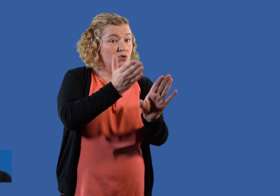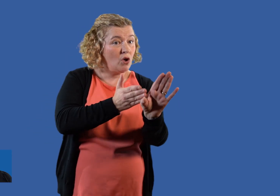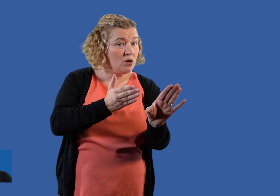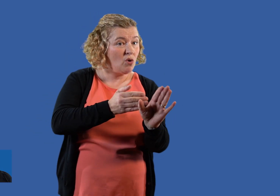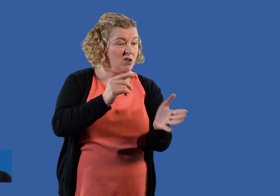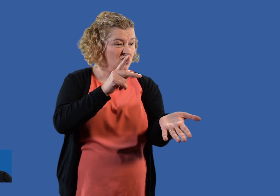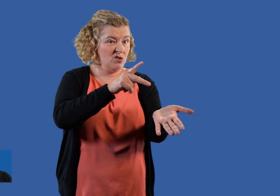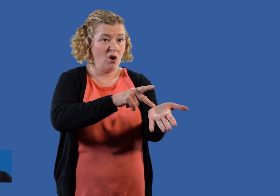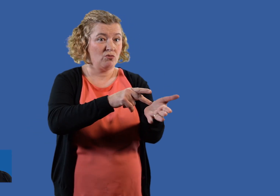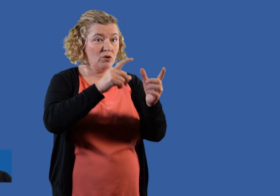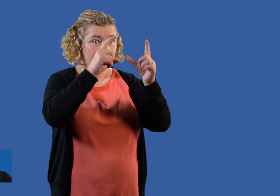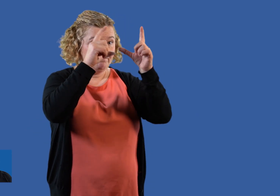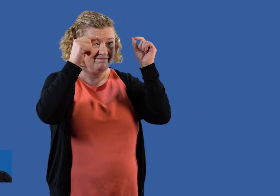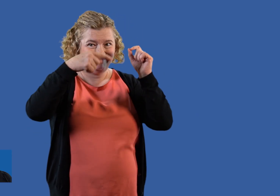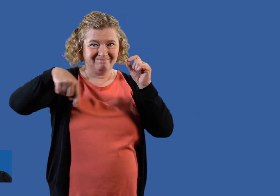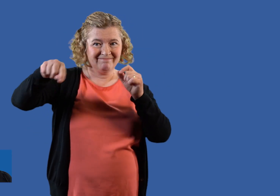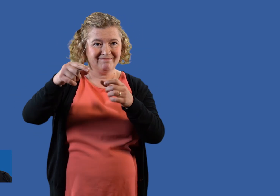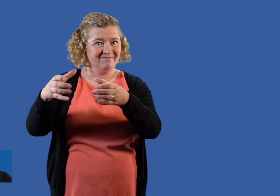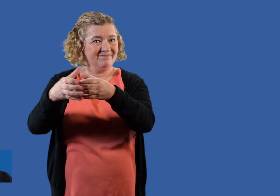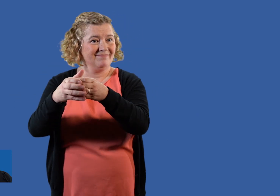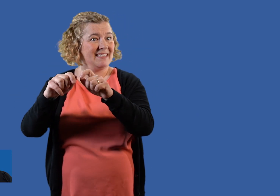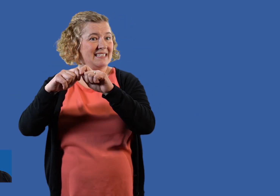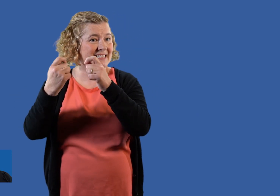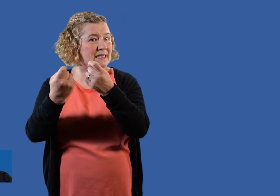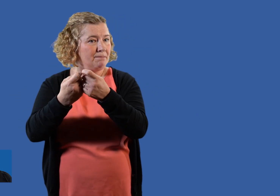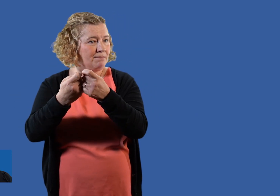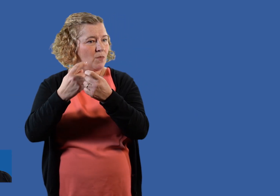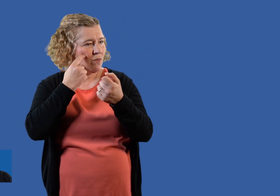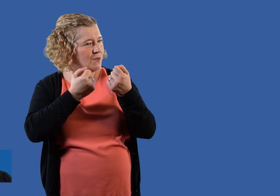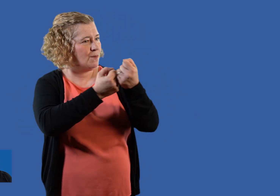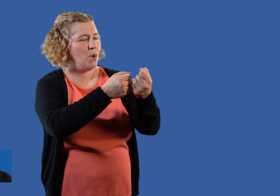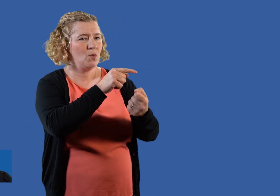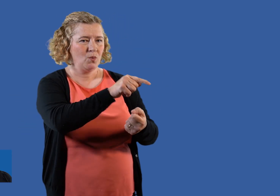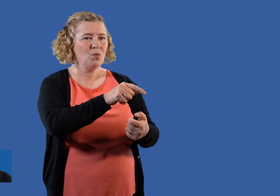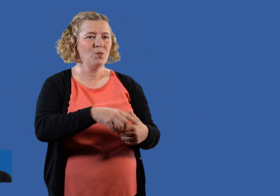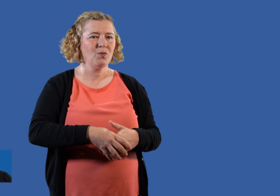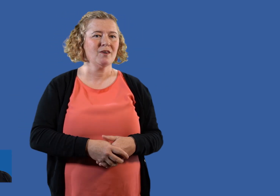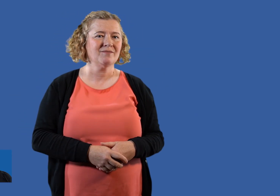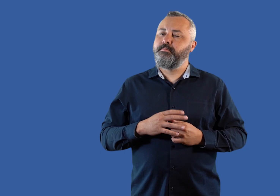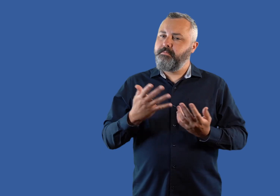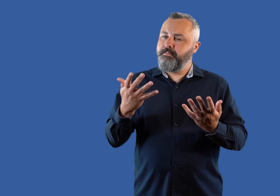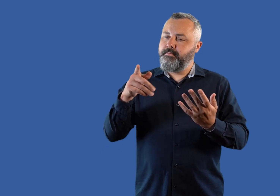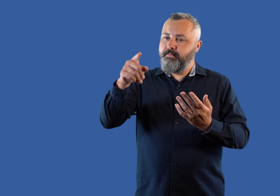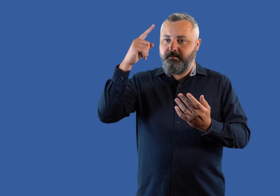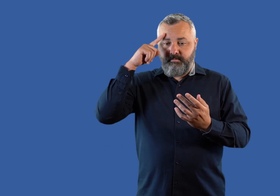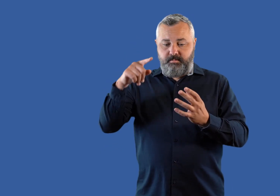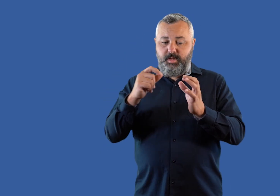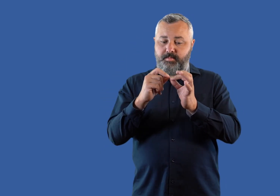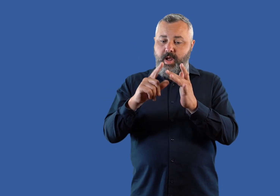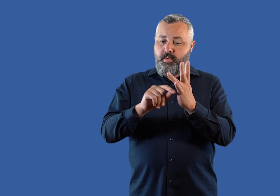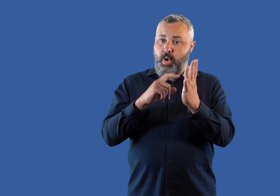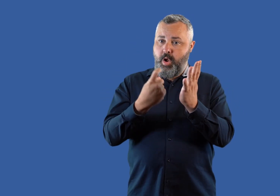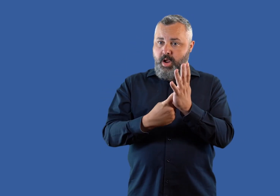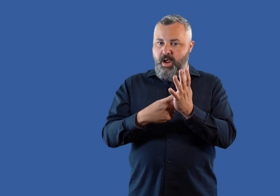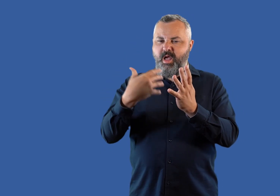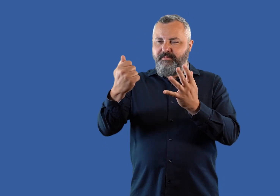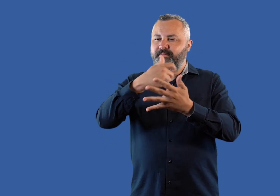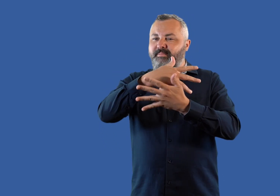worker, psychologist or psychiatric nurse practitioner for a team-centred approach to care. What would you say is the most